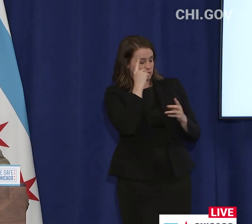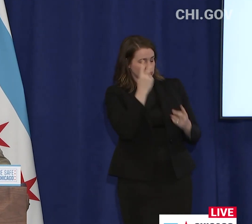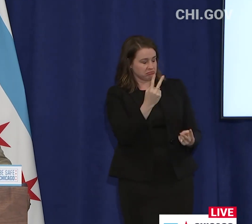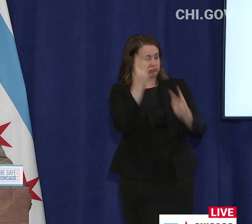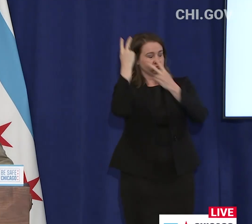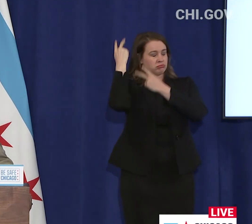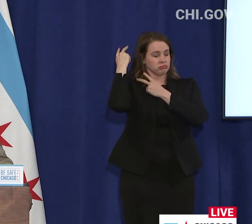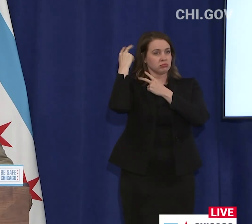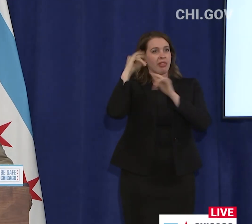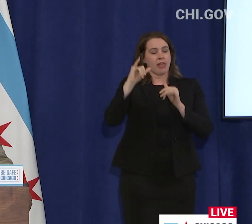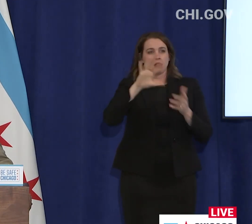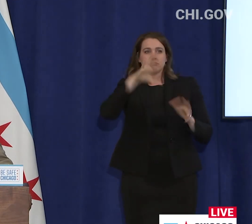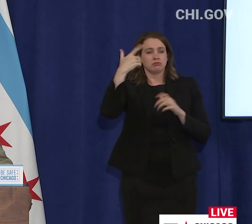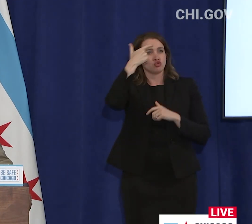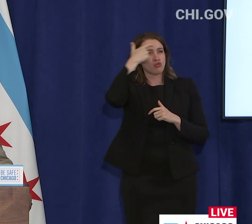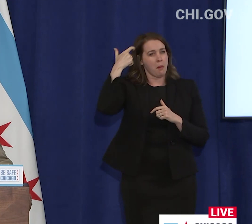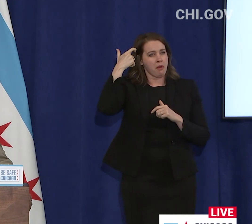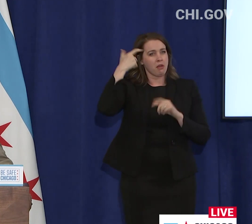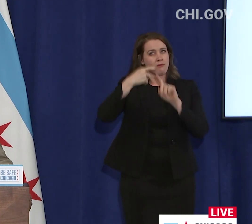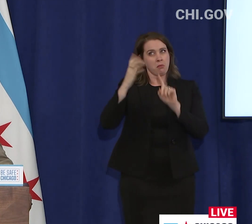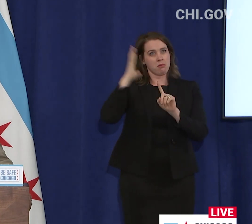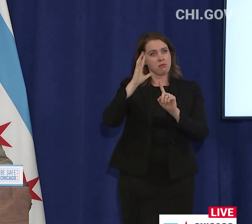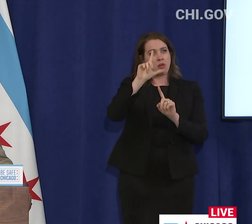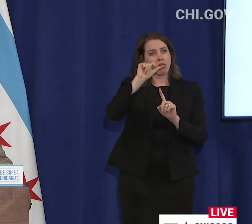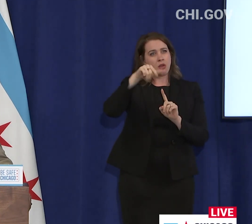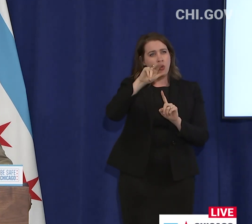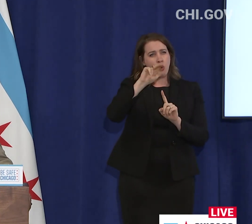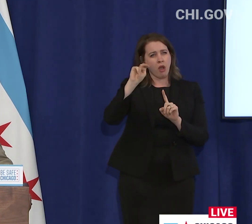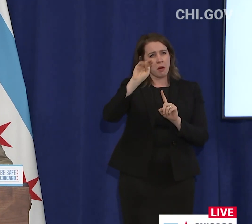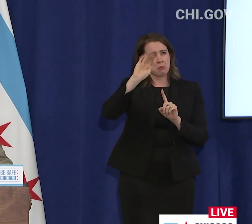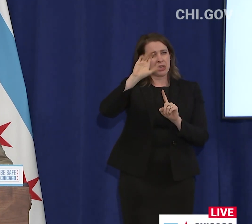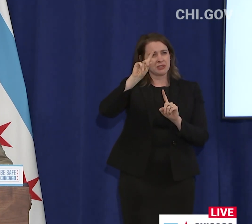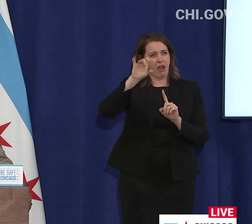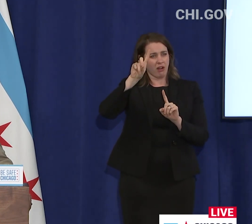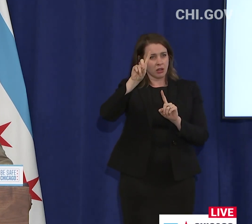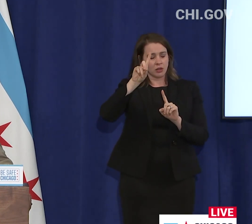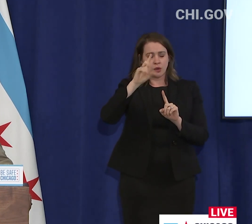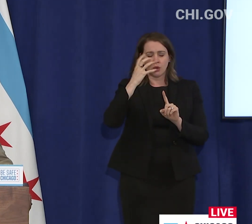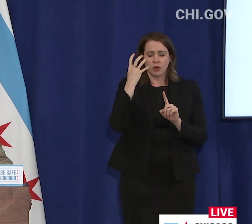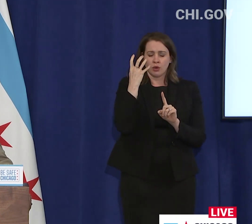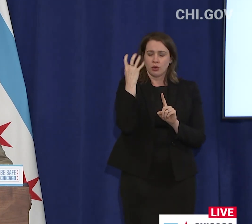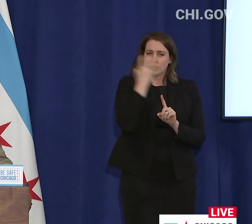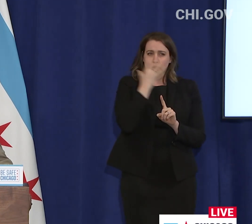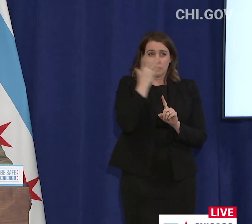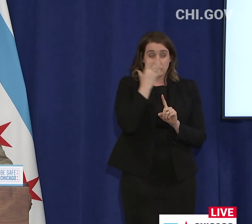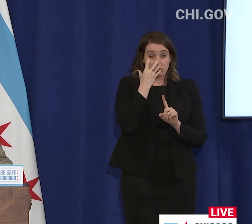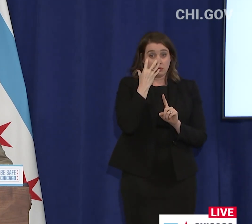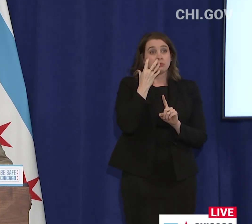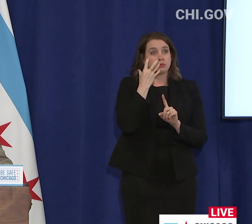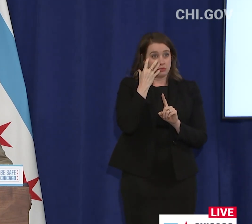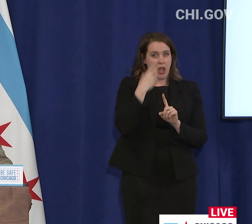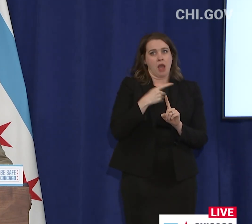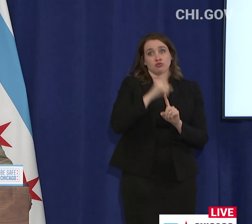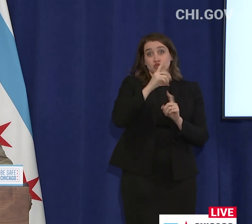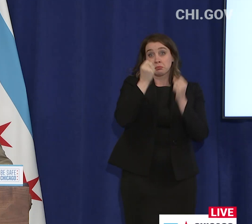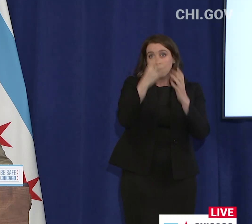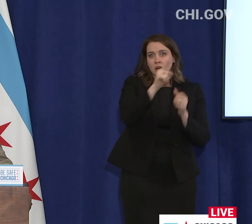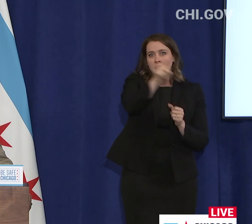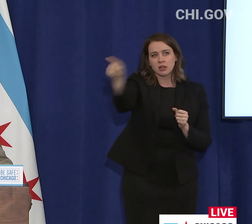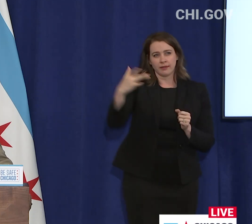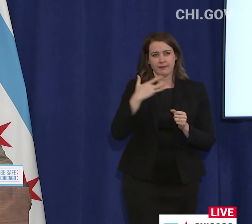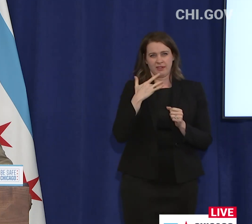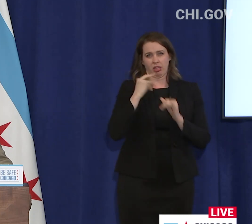Laquan McDonald's death into sharp focus. And I would believe that that happened for many people across Chicago.